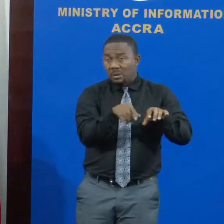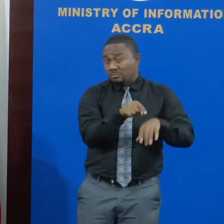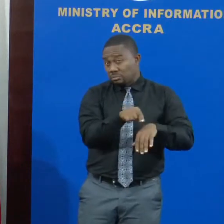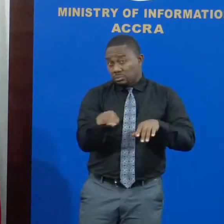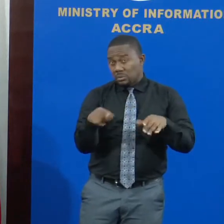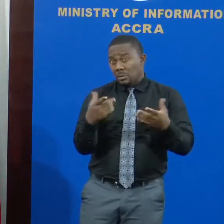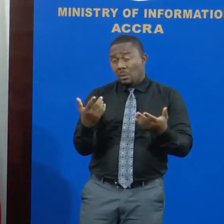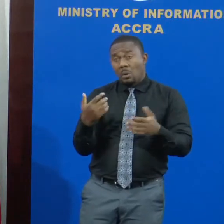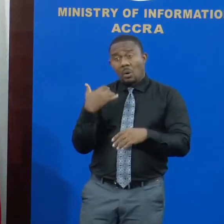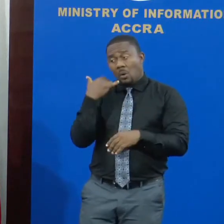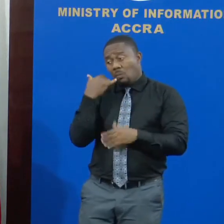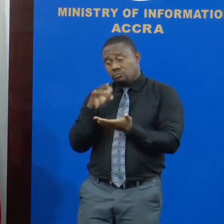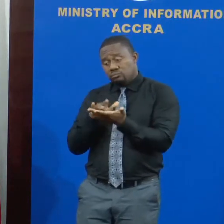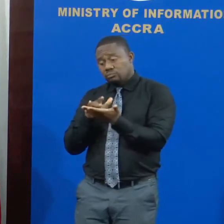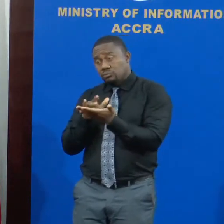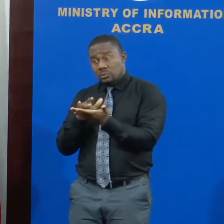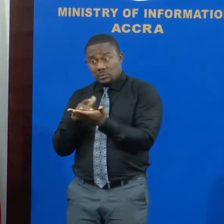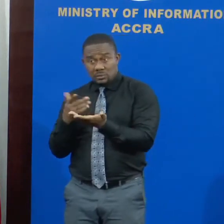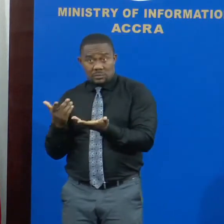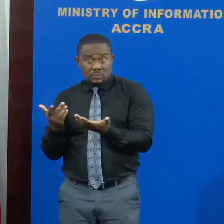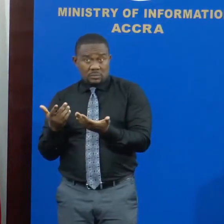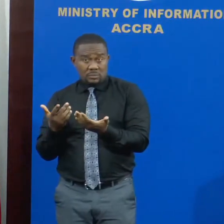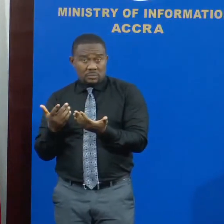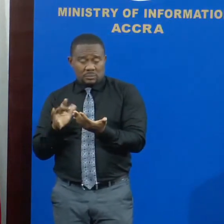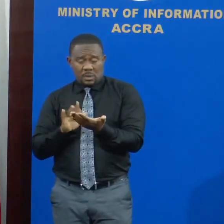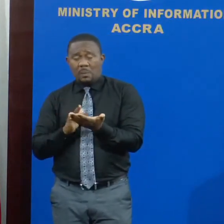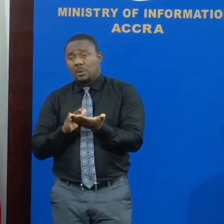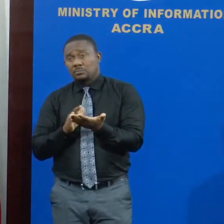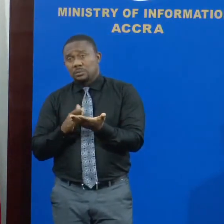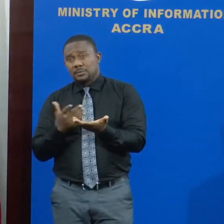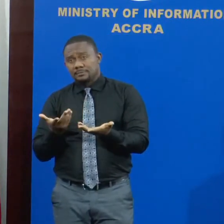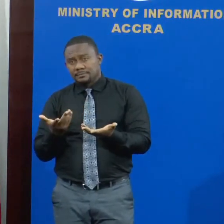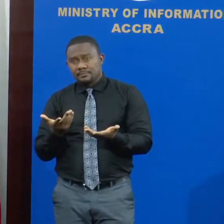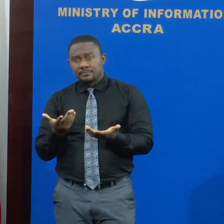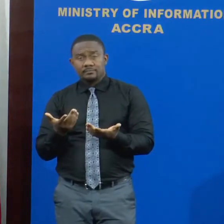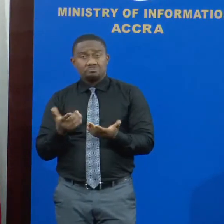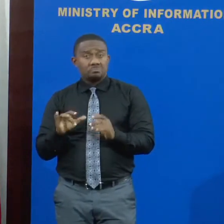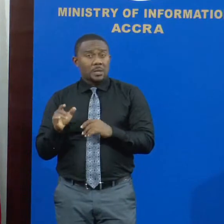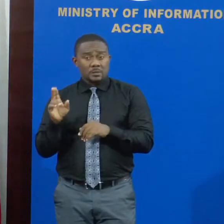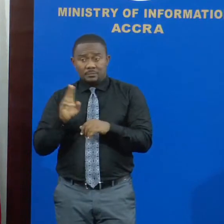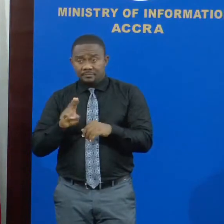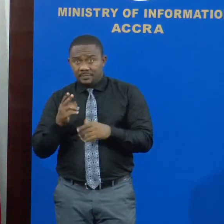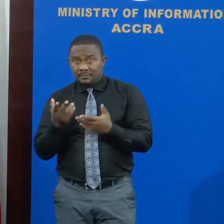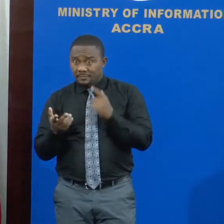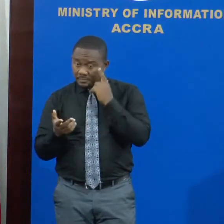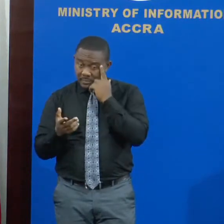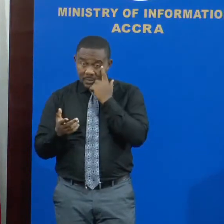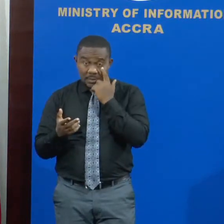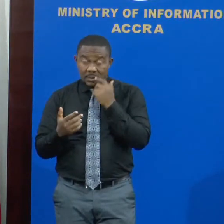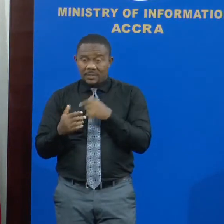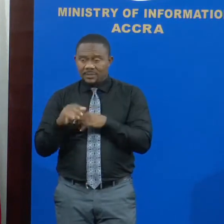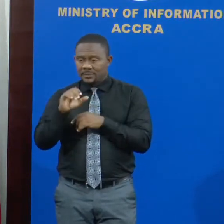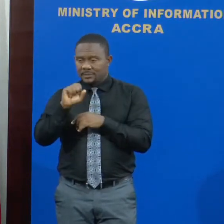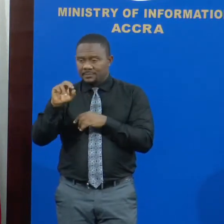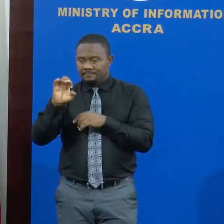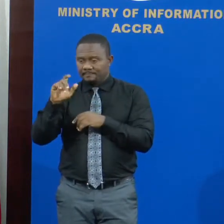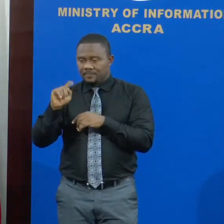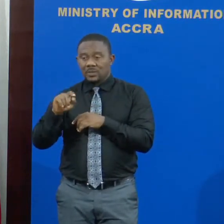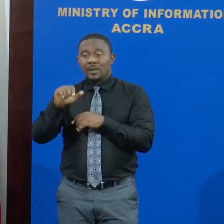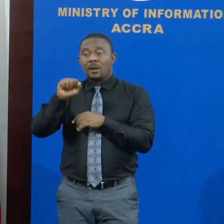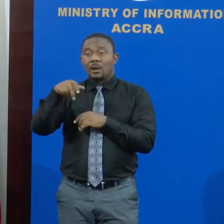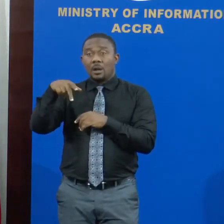on your mobile phone, your smartphone, using the on our website. So you go to